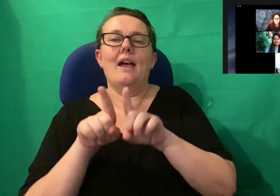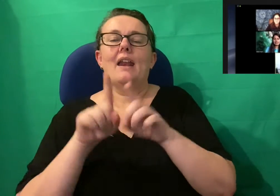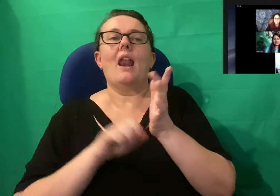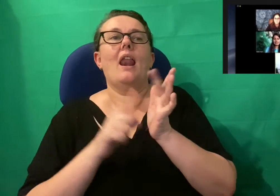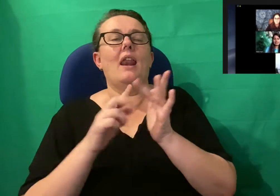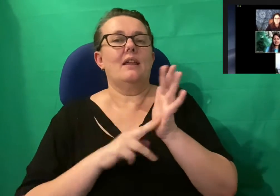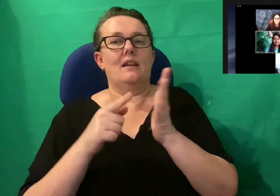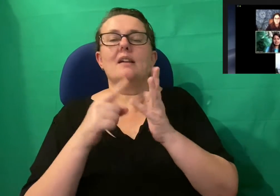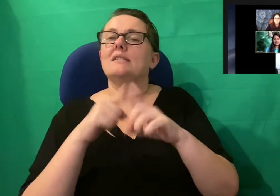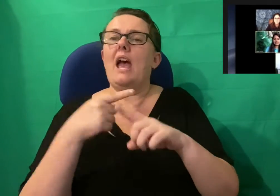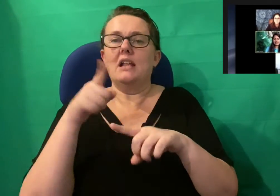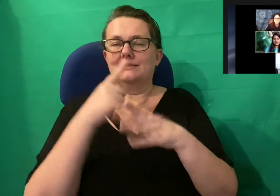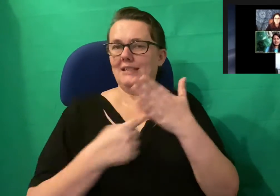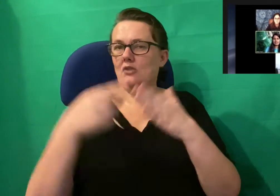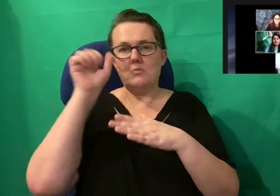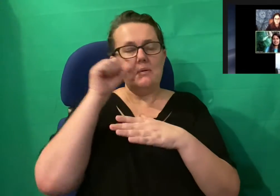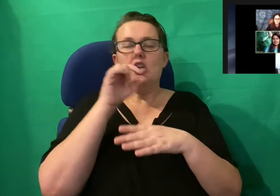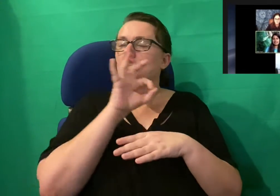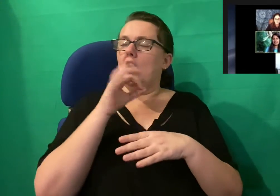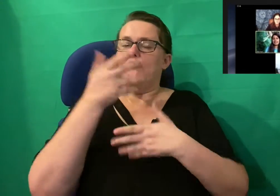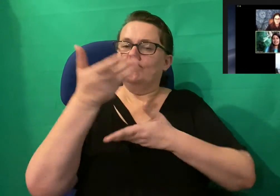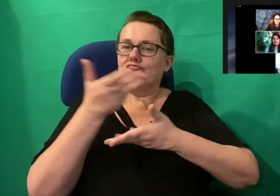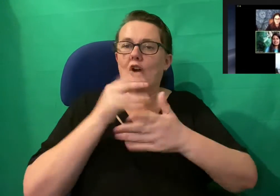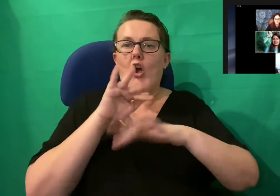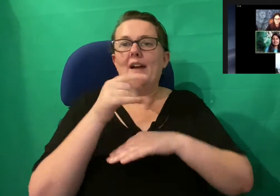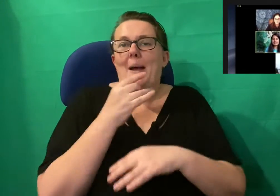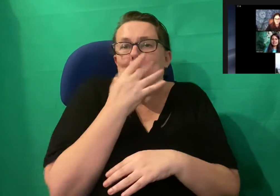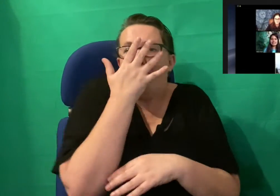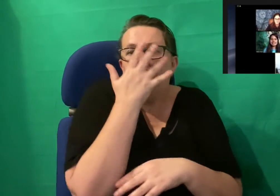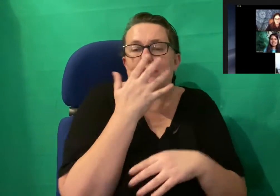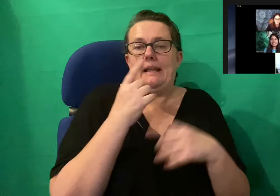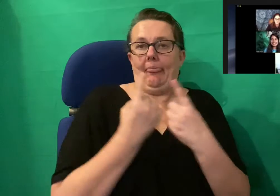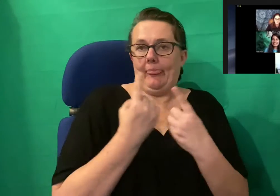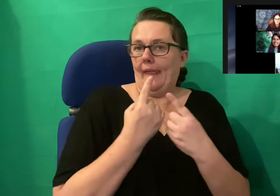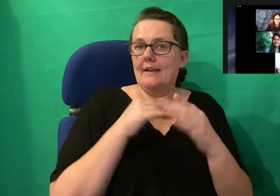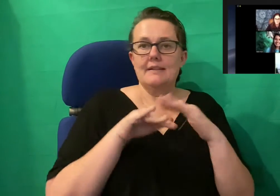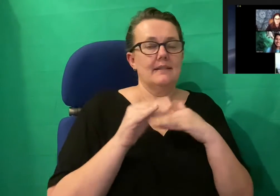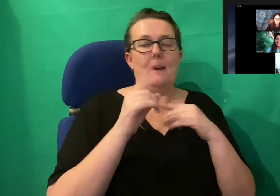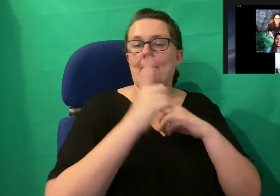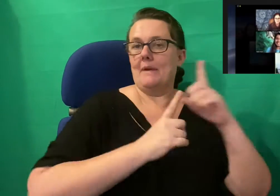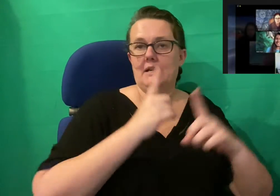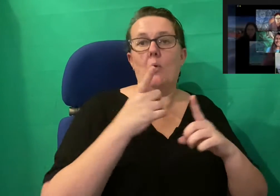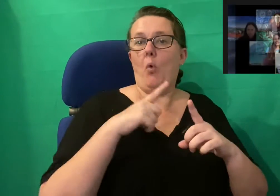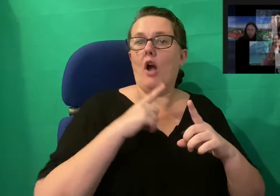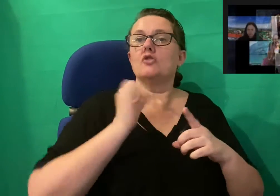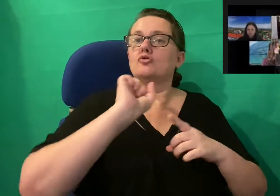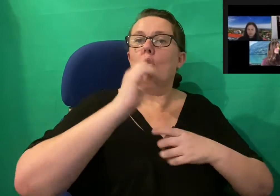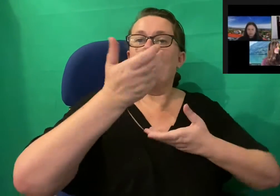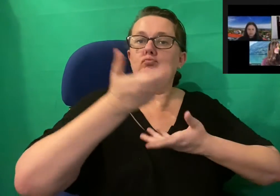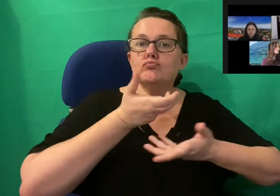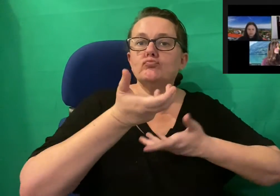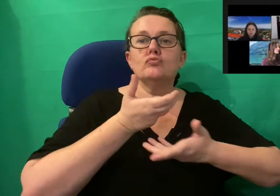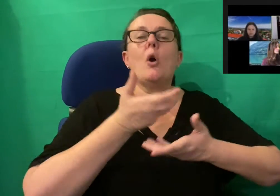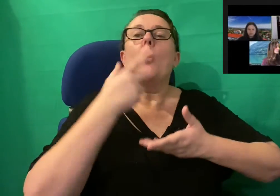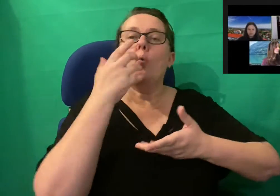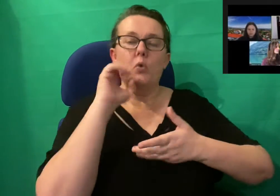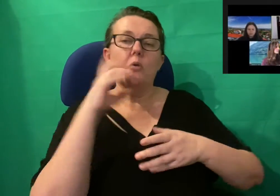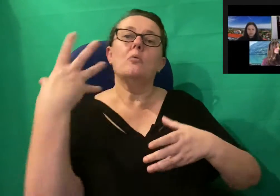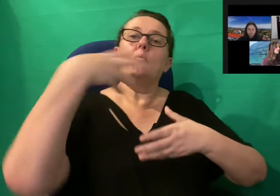private chat room during a Zoom meeting, because your conversation will be included in the transcript of the meeting. And be aware that if you're using a corporate